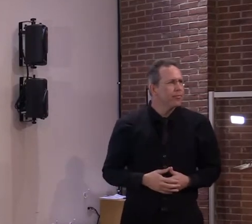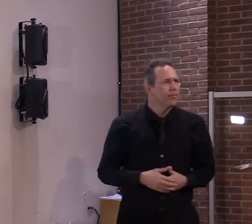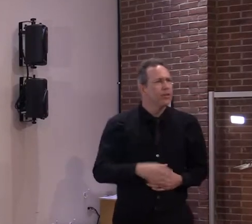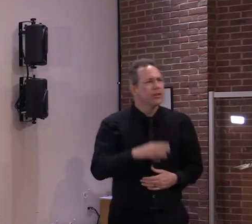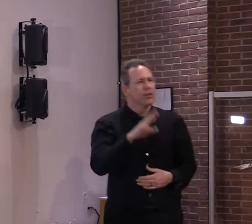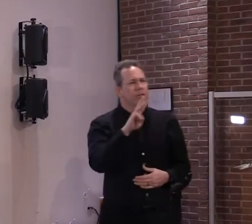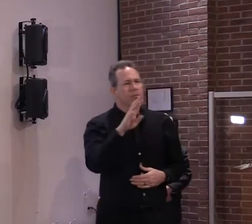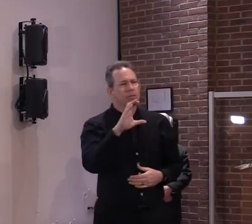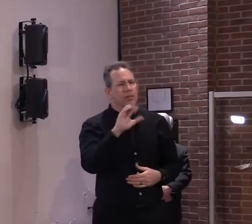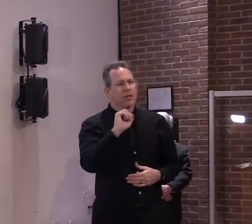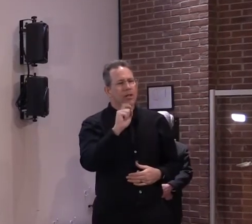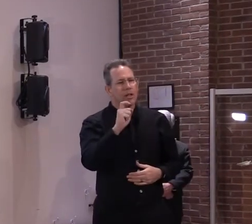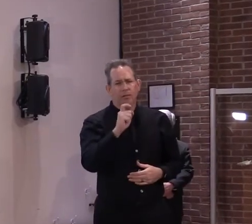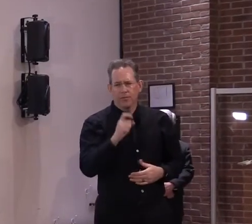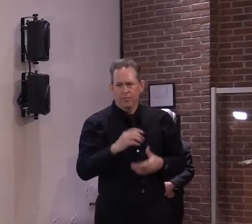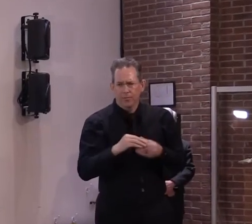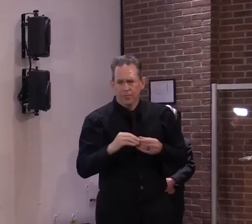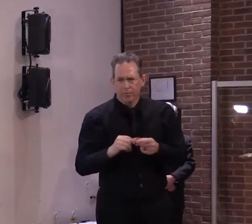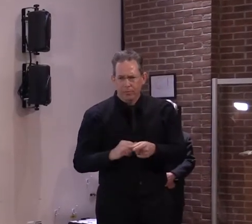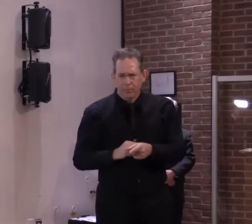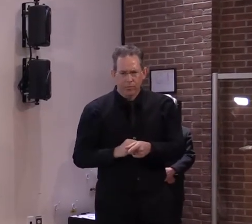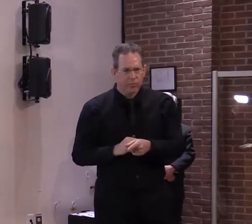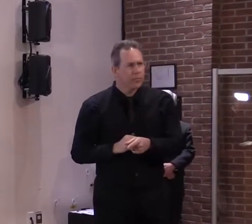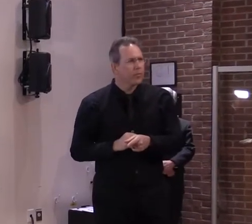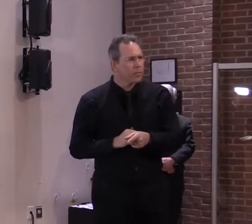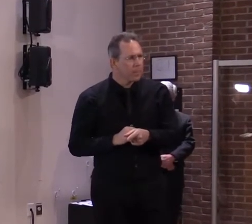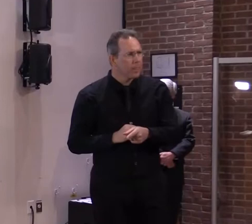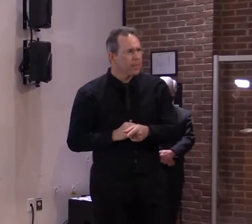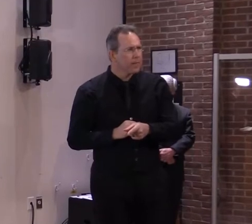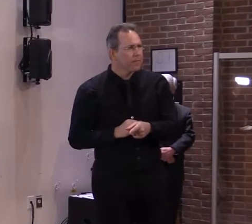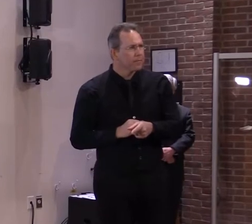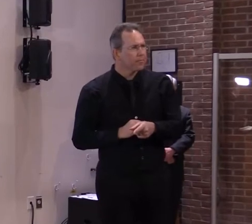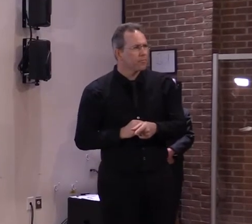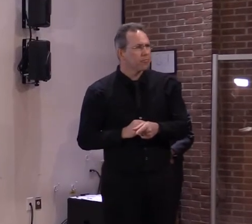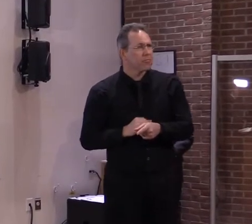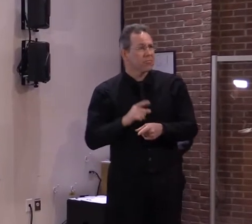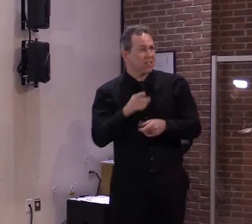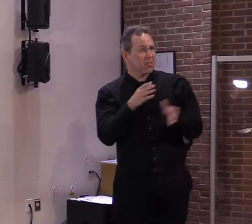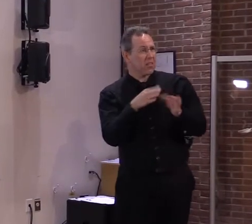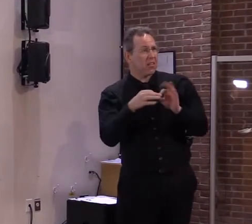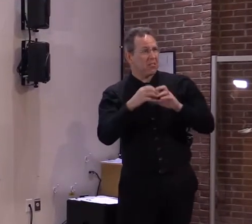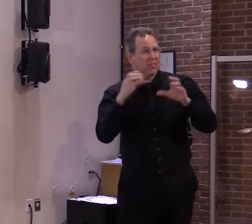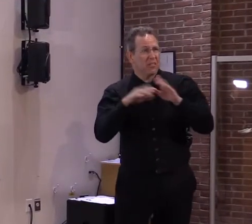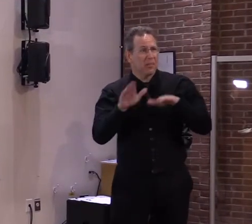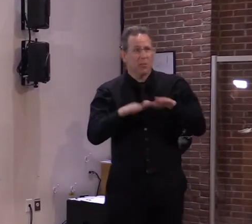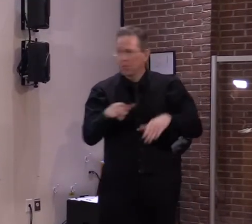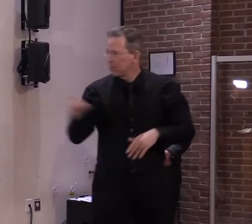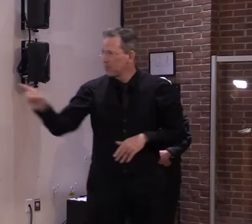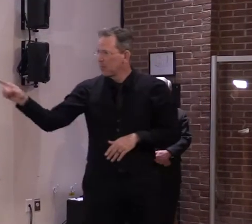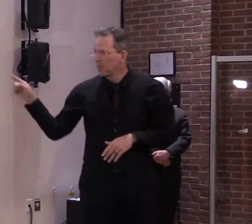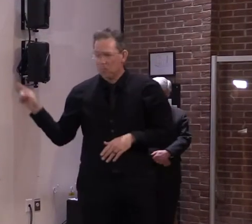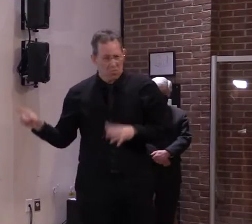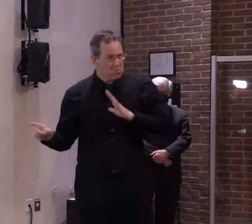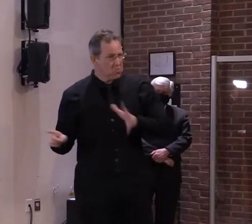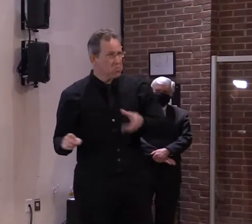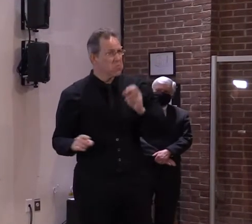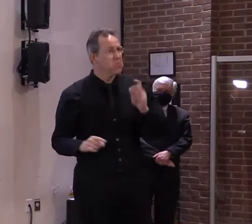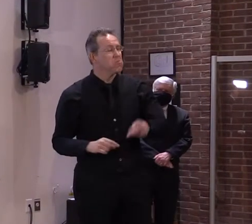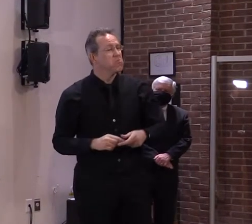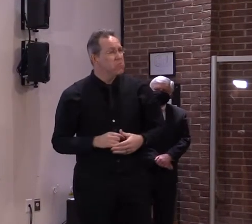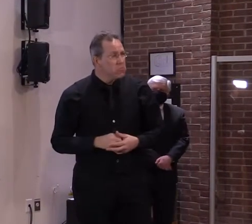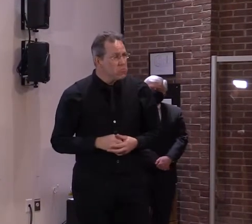Hi. Assuming the reopening roadmap goes according to plan, when we hit July 4th, will the state of emergency definitely be lifted?